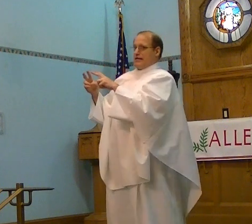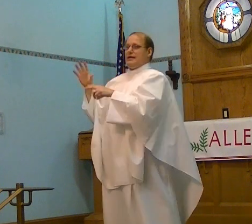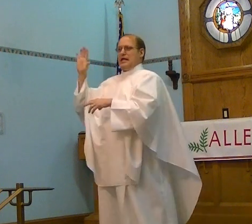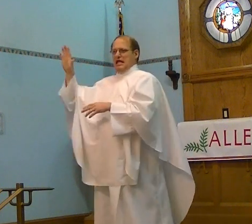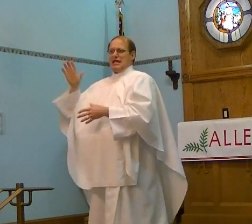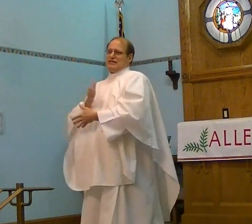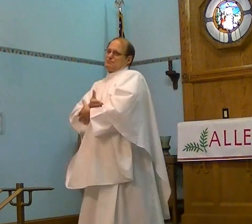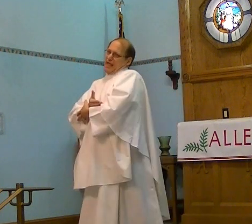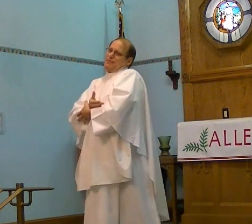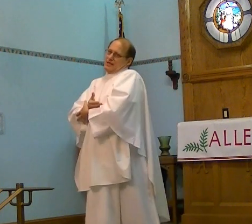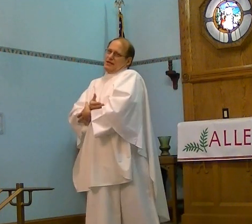his baby.